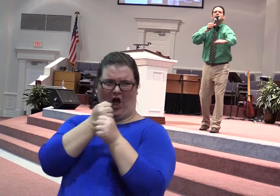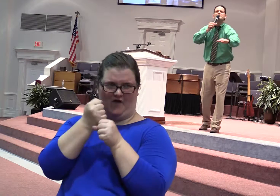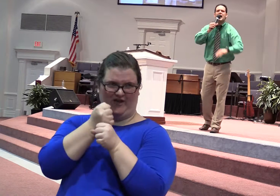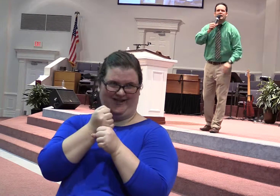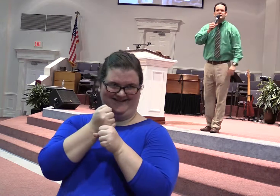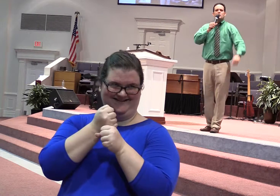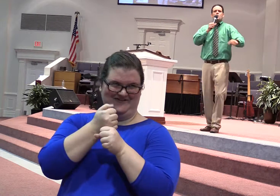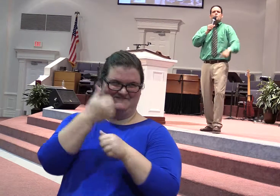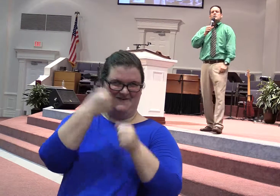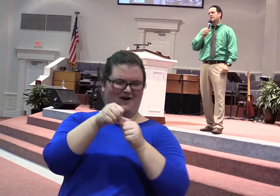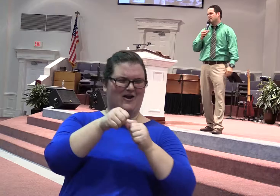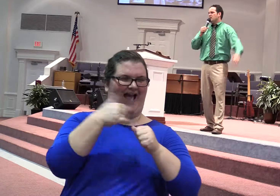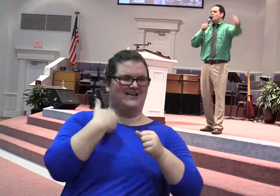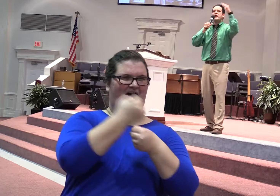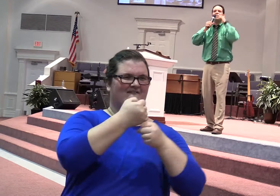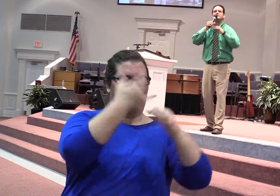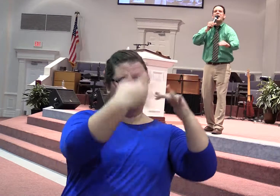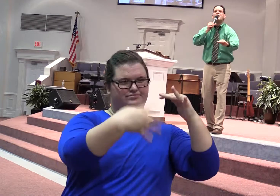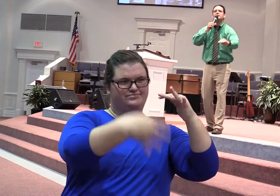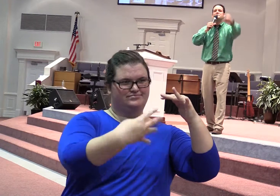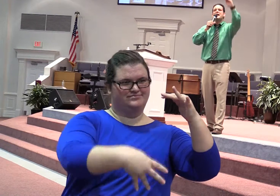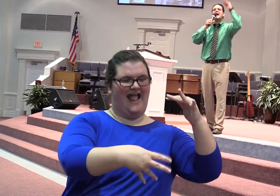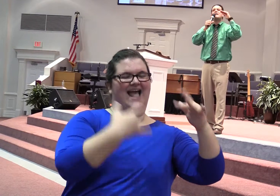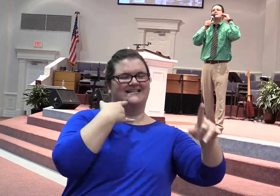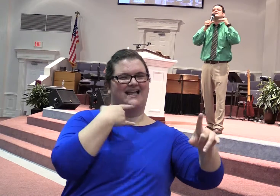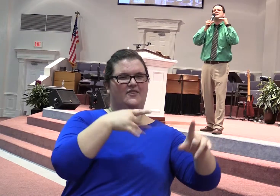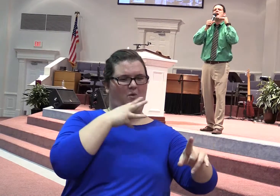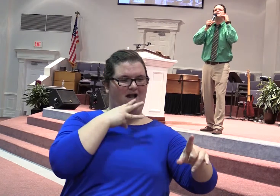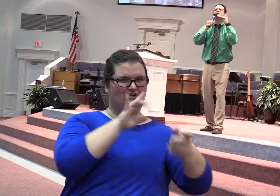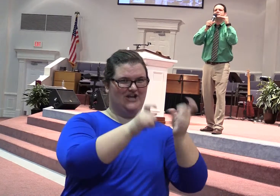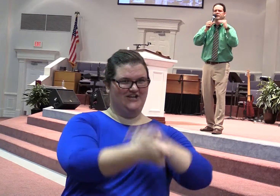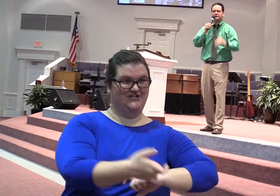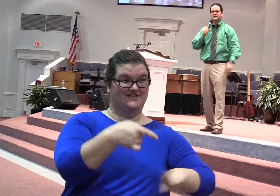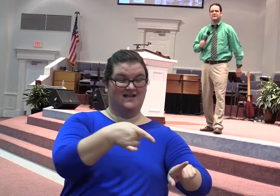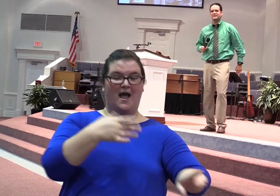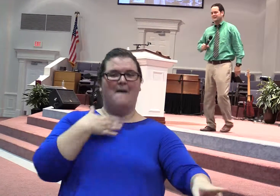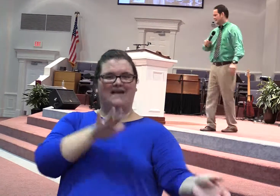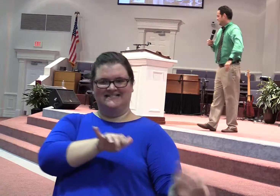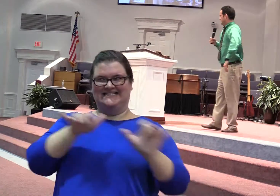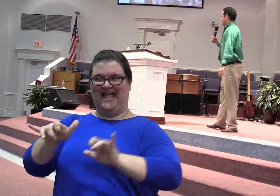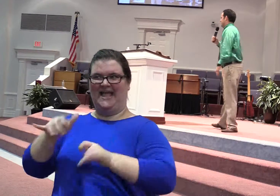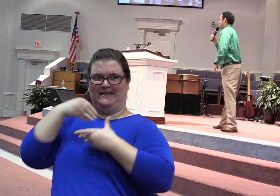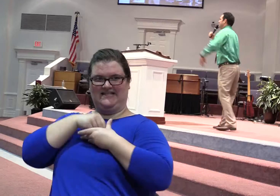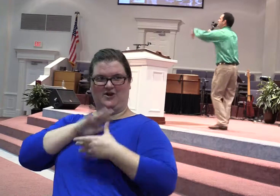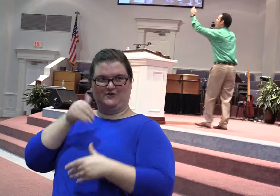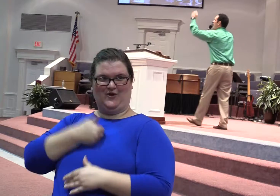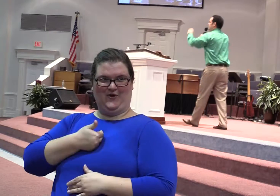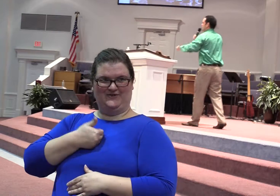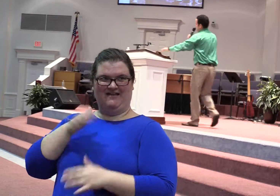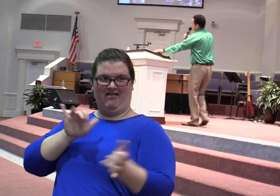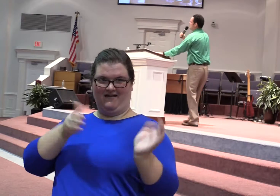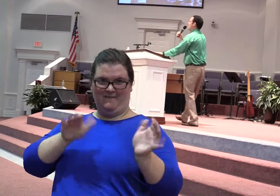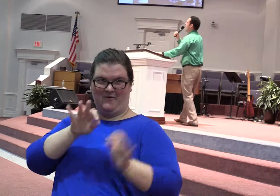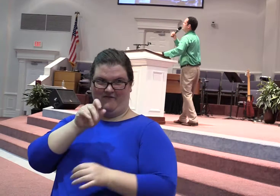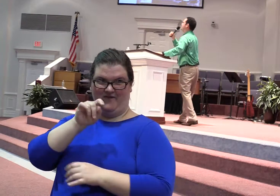was for everybody. Right. Come on. We as parents may have things in our filters. And doubts,